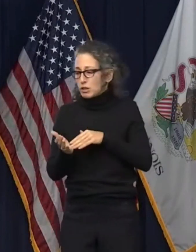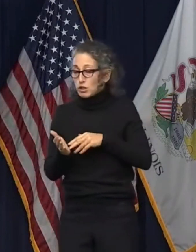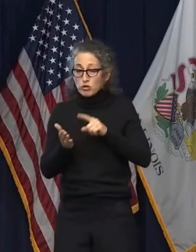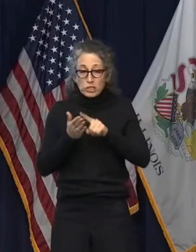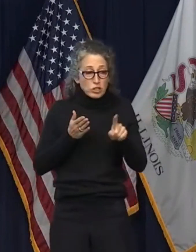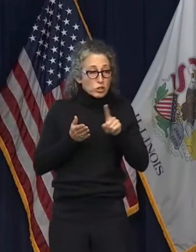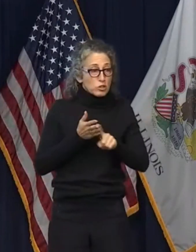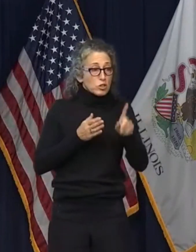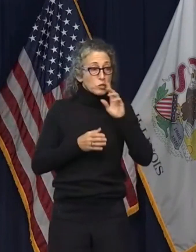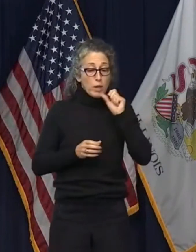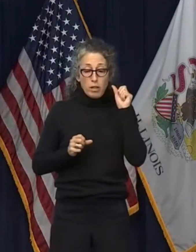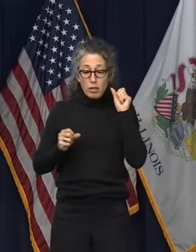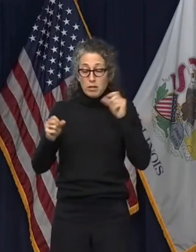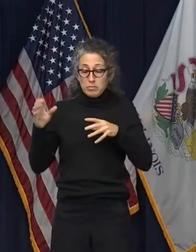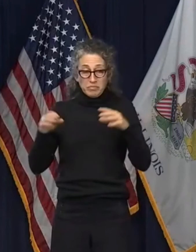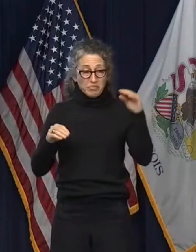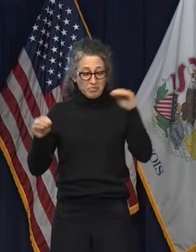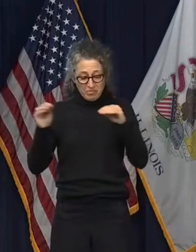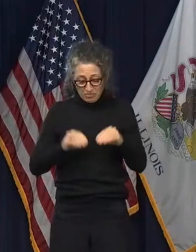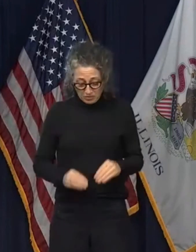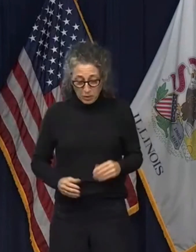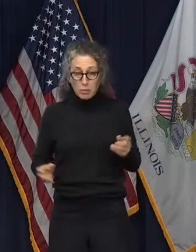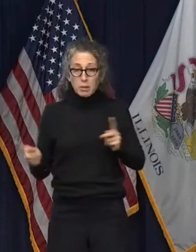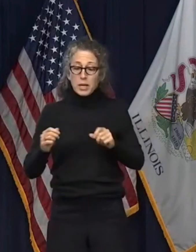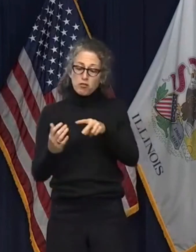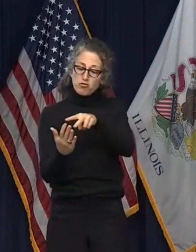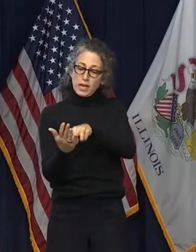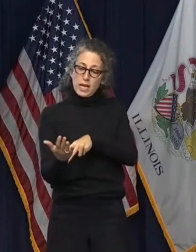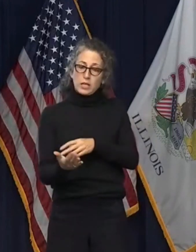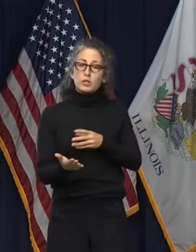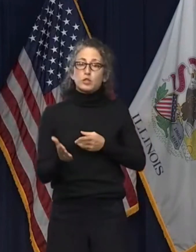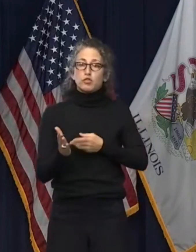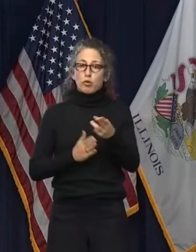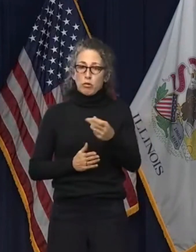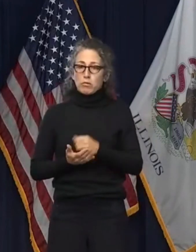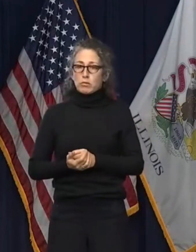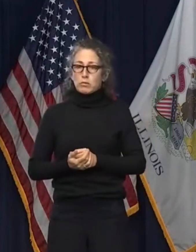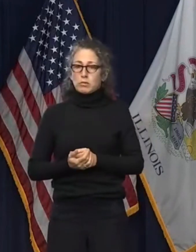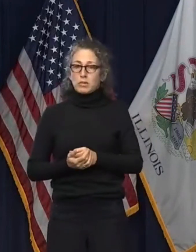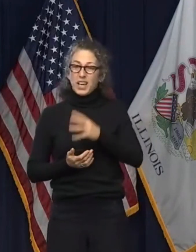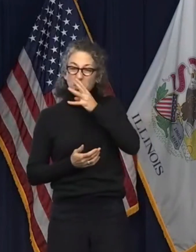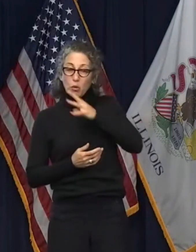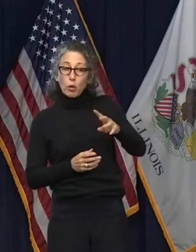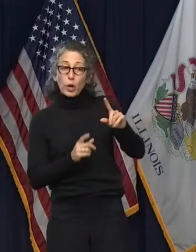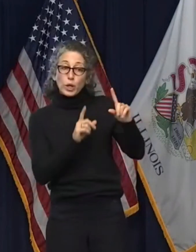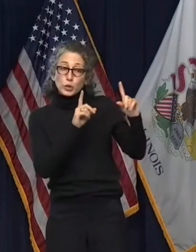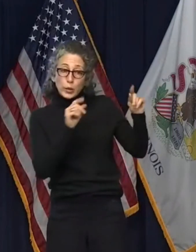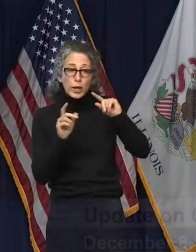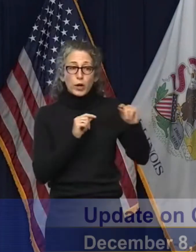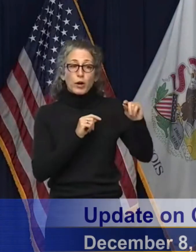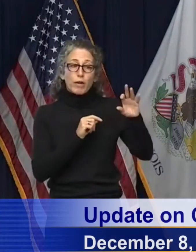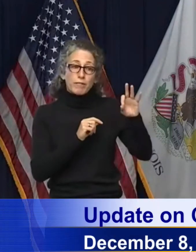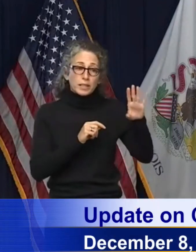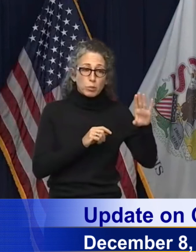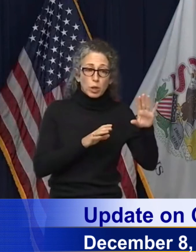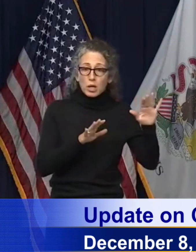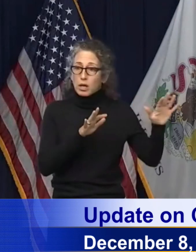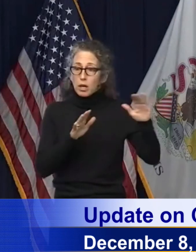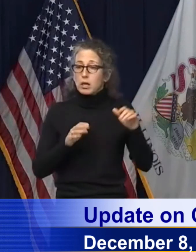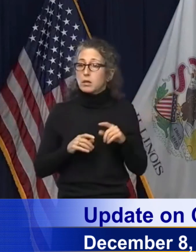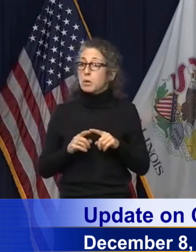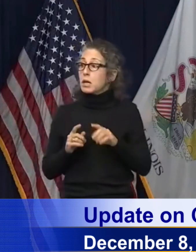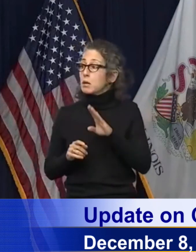will say, and be able to overcome the rumors that they hear on Twitter, Facebook, or other social media.